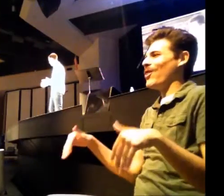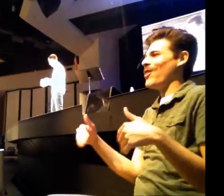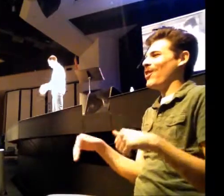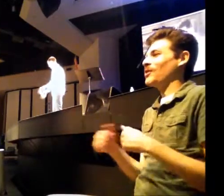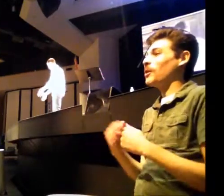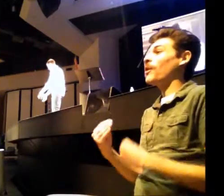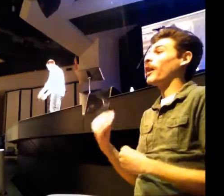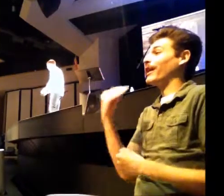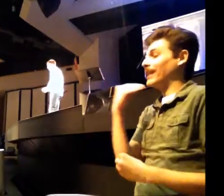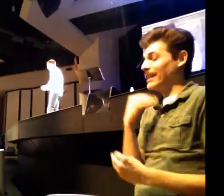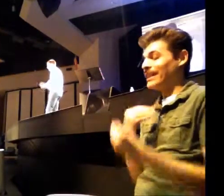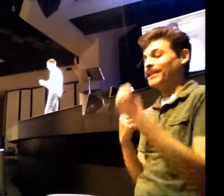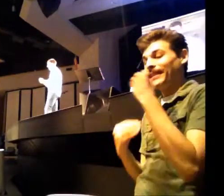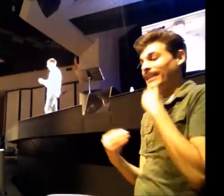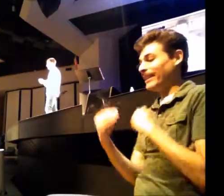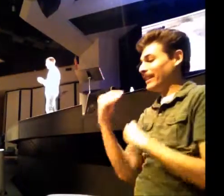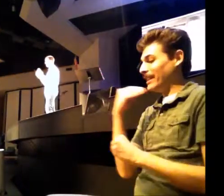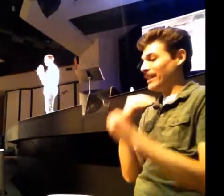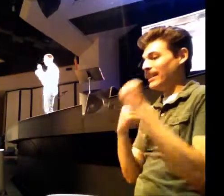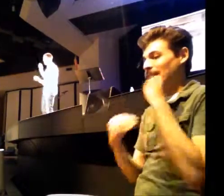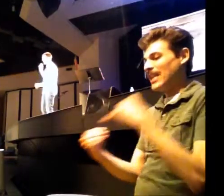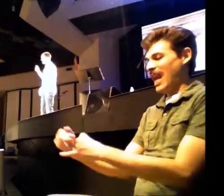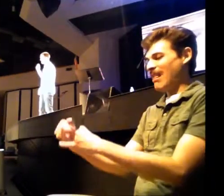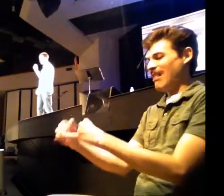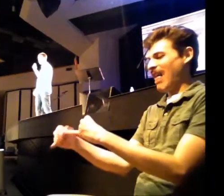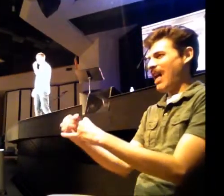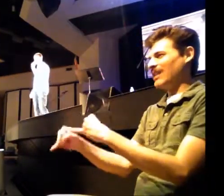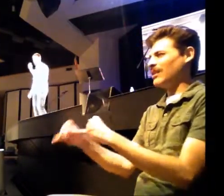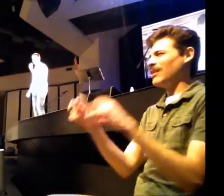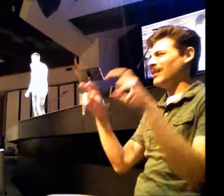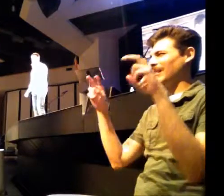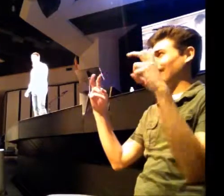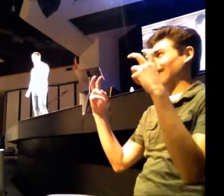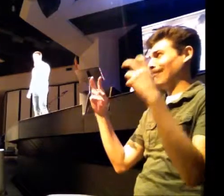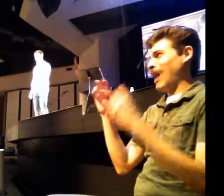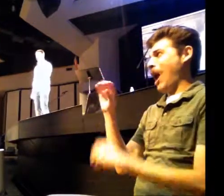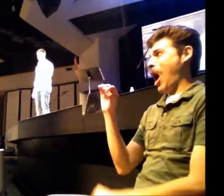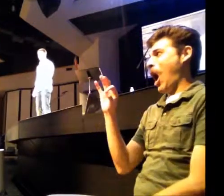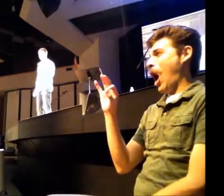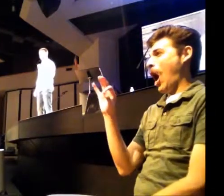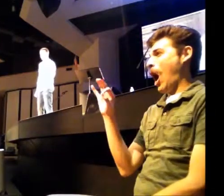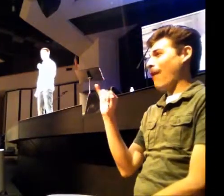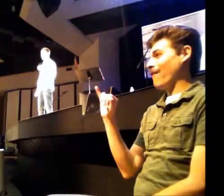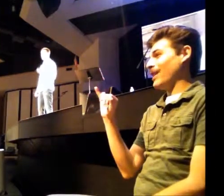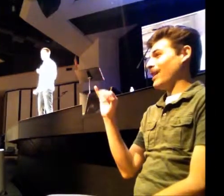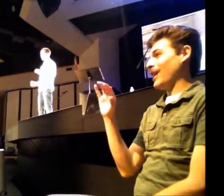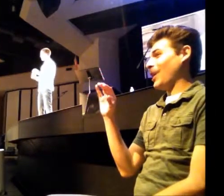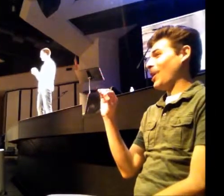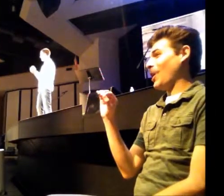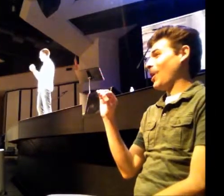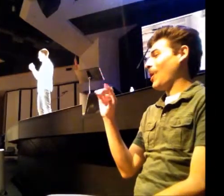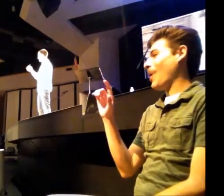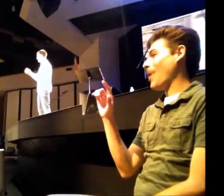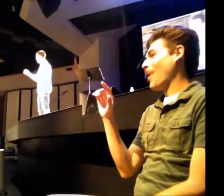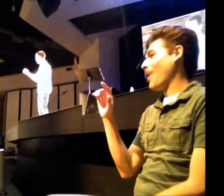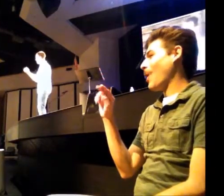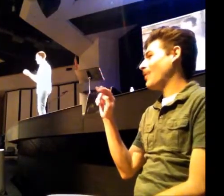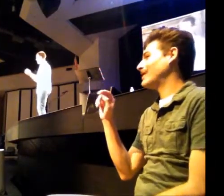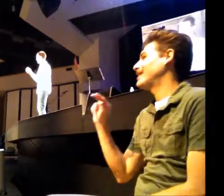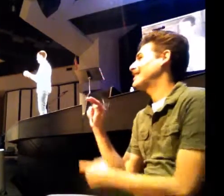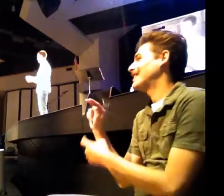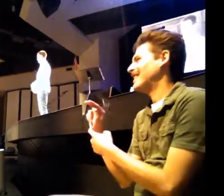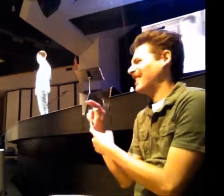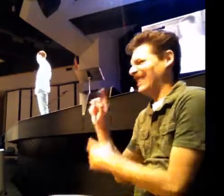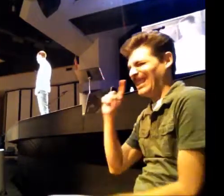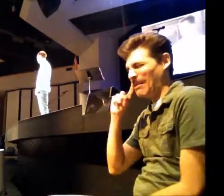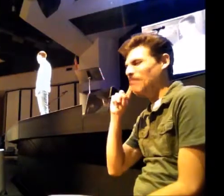eat over the Seder meal is called the afikoman. It's one last piece of matzah, one last piece of unleavened bread, saved at the very